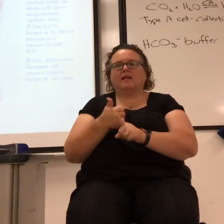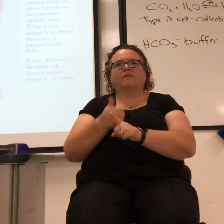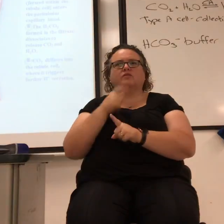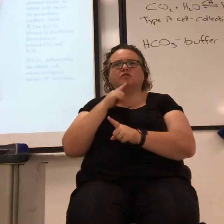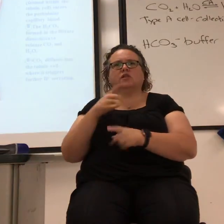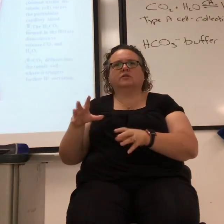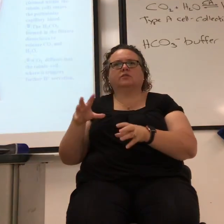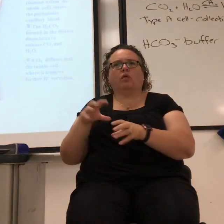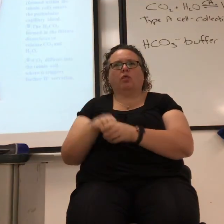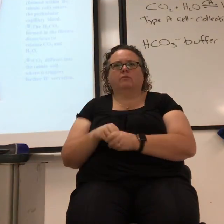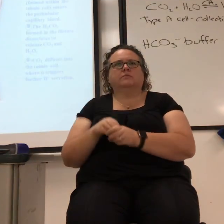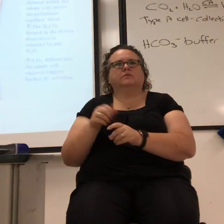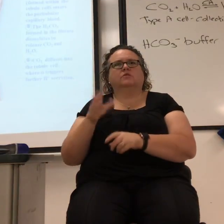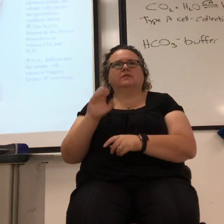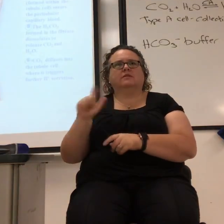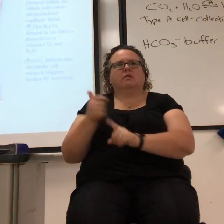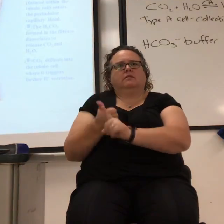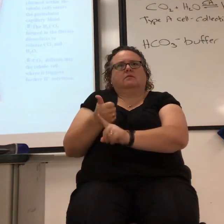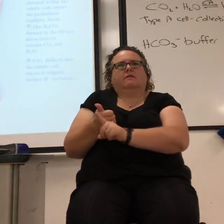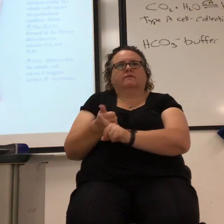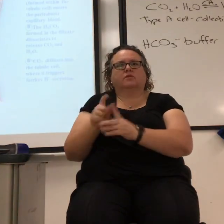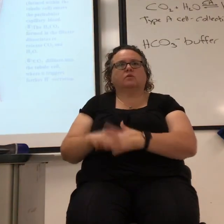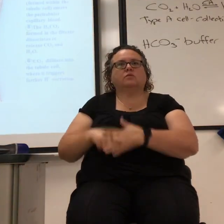It starts there. Okay.